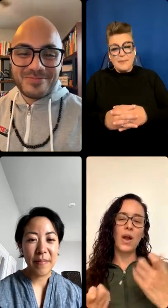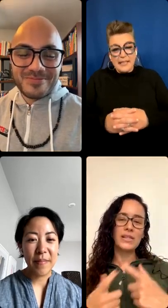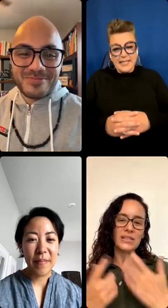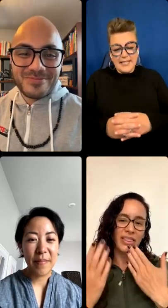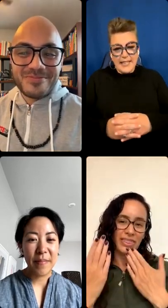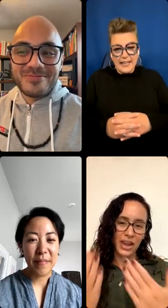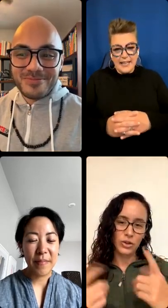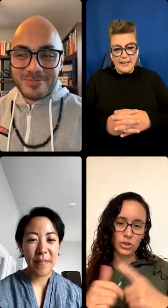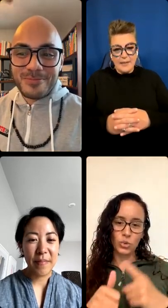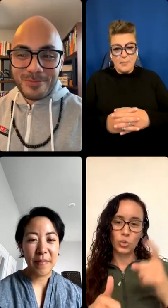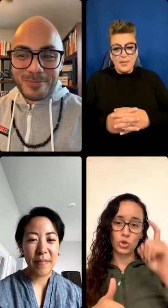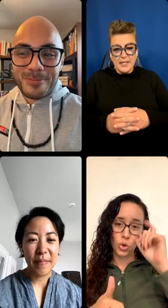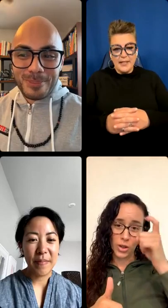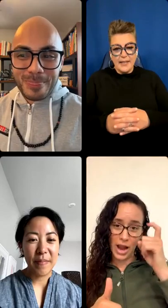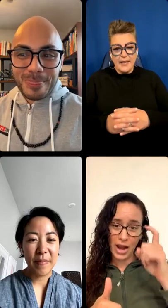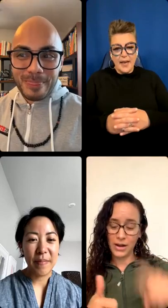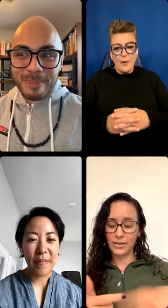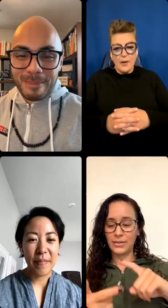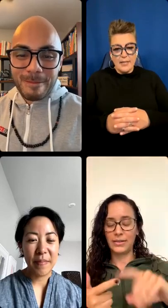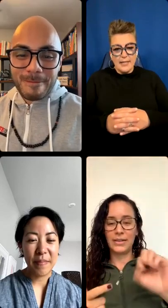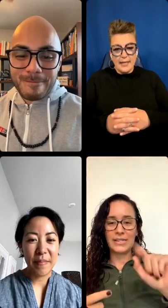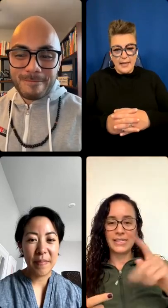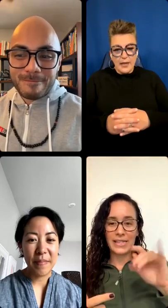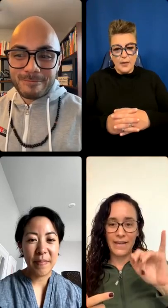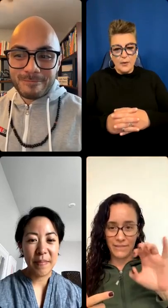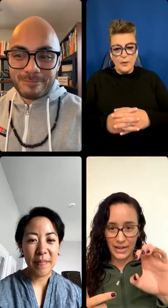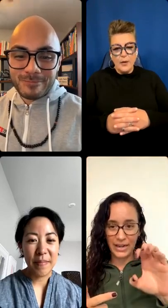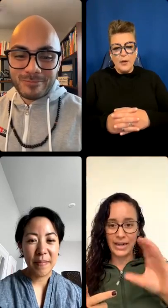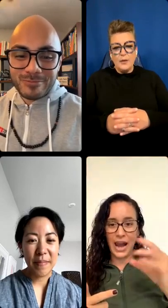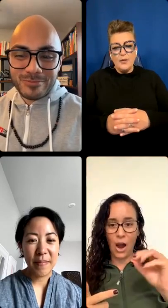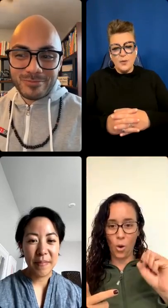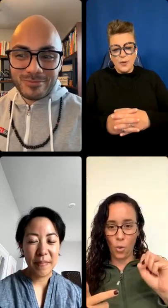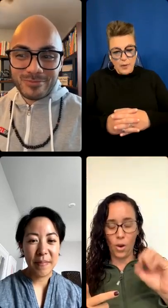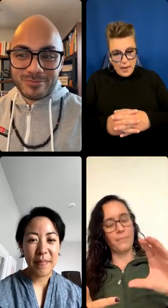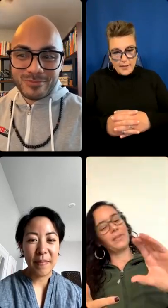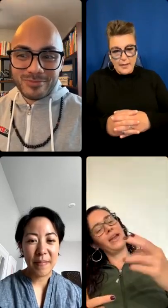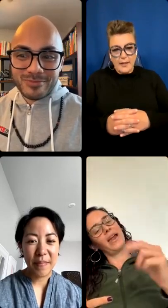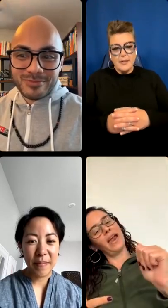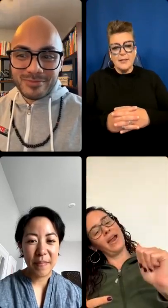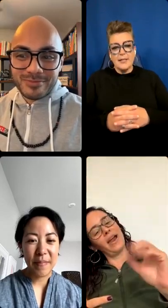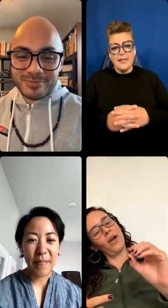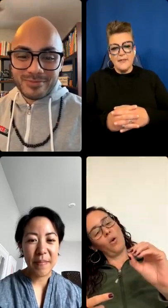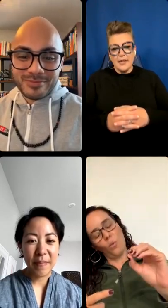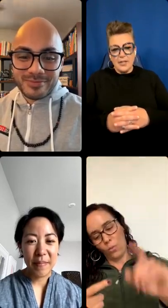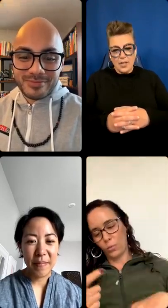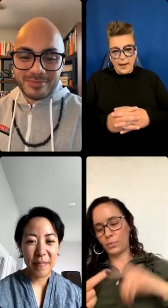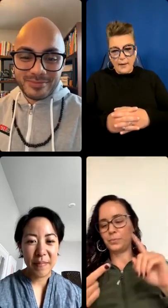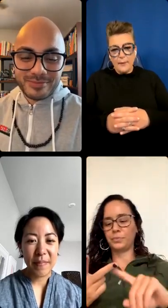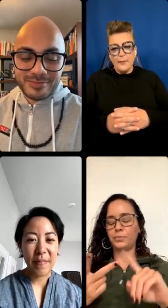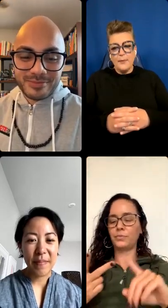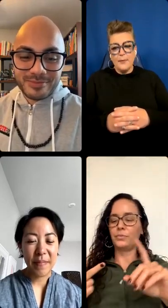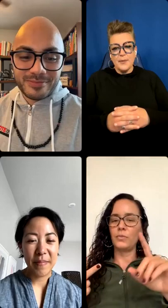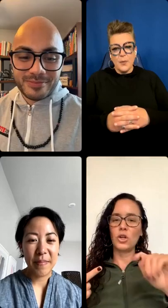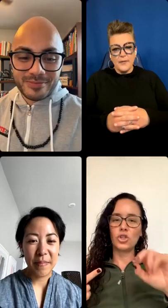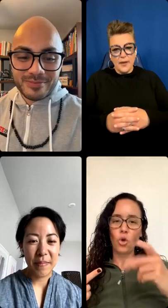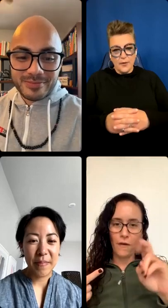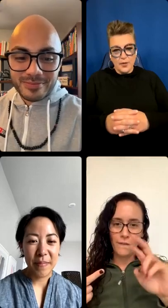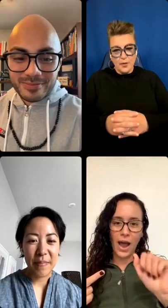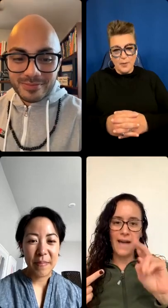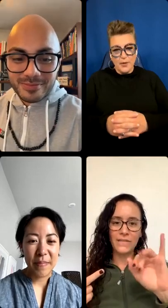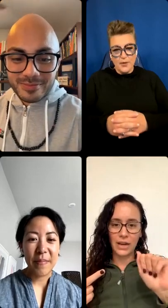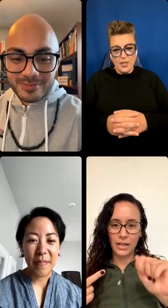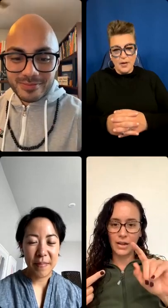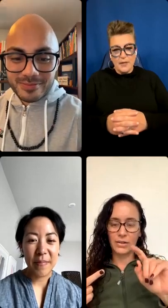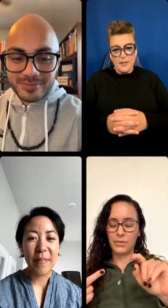This is Melissa signing. Personally, I want to say thank you to Yolanta, to Stephanie Chow, who is one of the